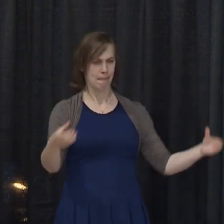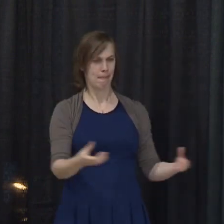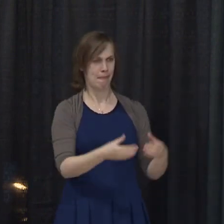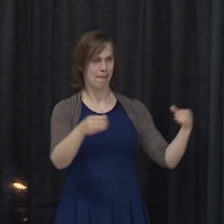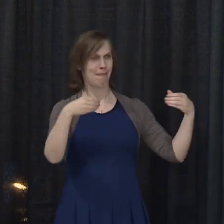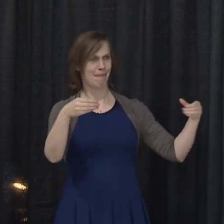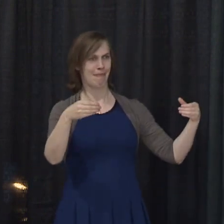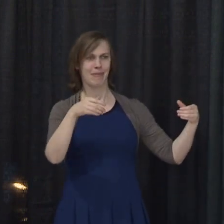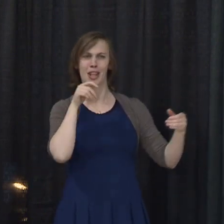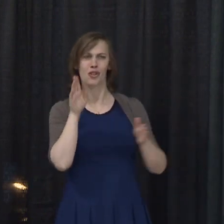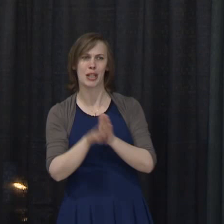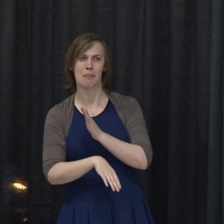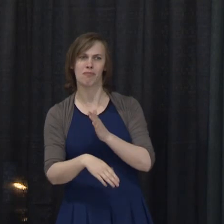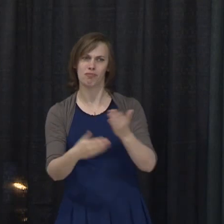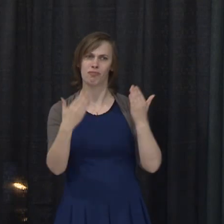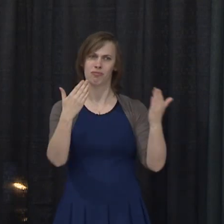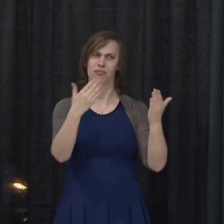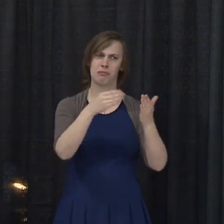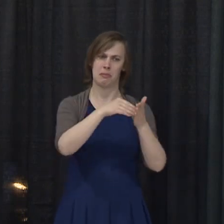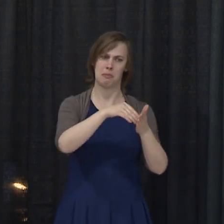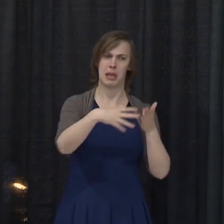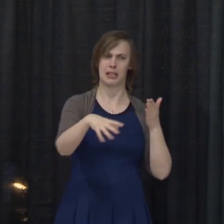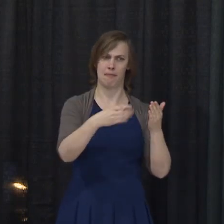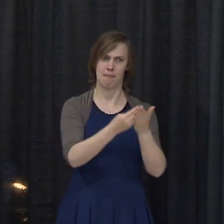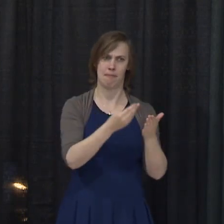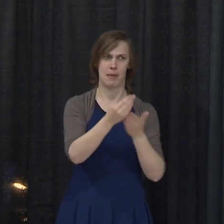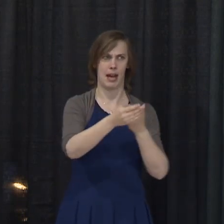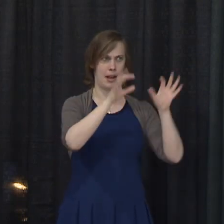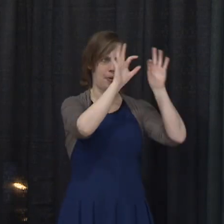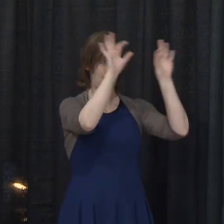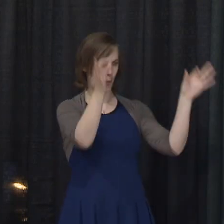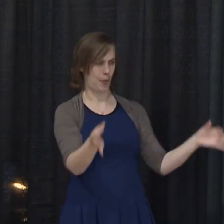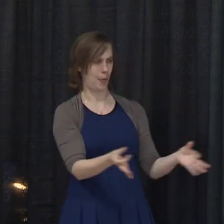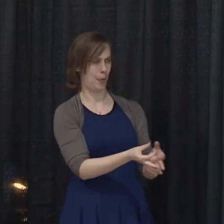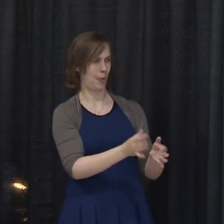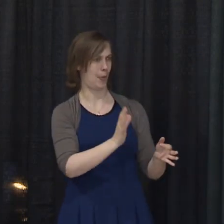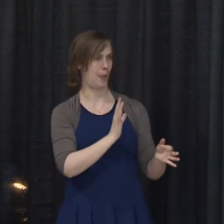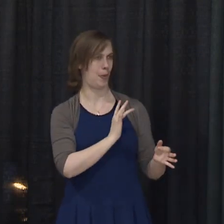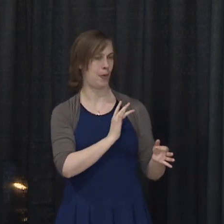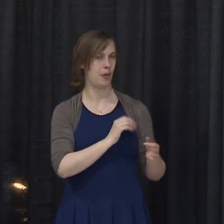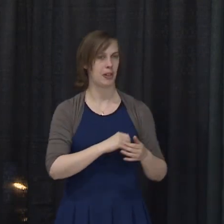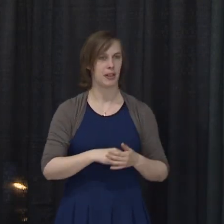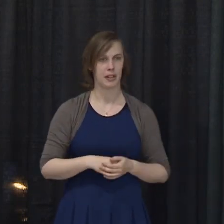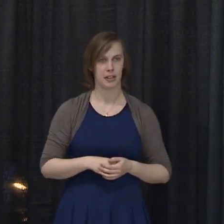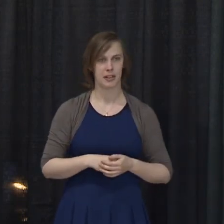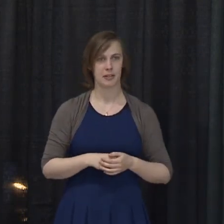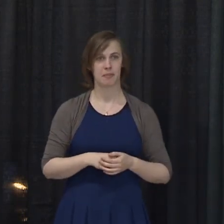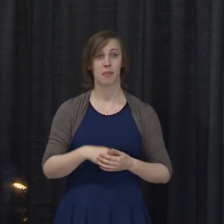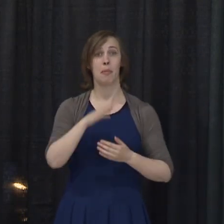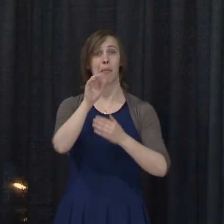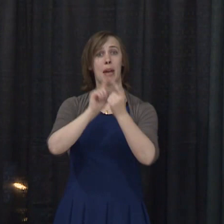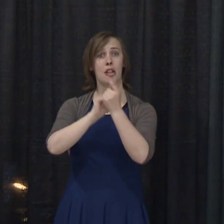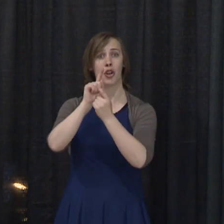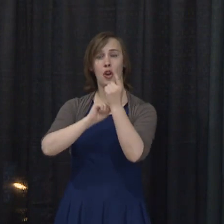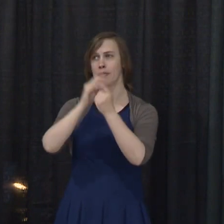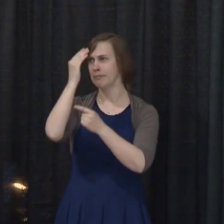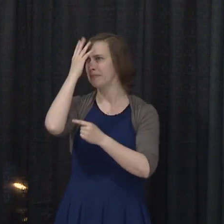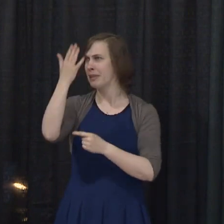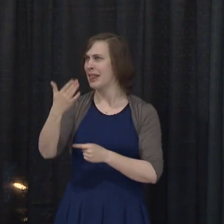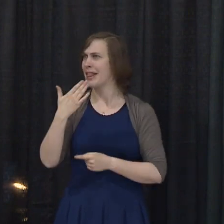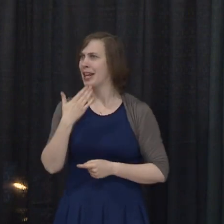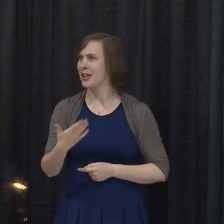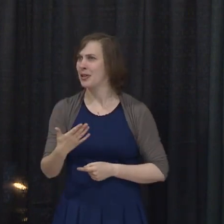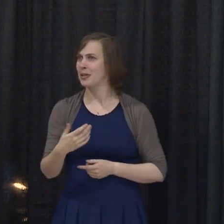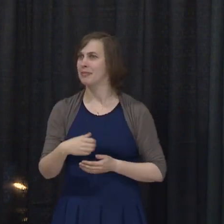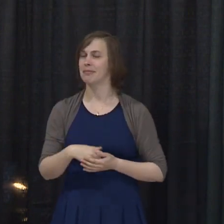someone make a toast to your success. Say thank you to your mentors. Be prepared to hear a thank you back. Keep your best work